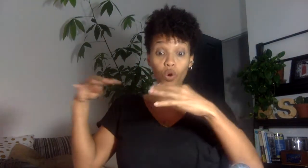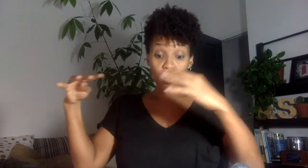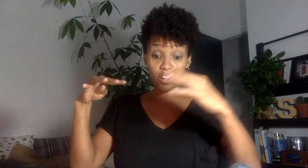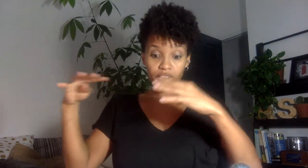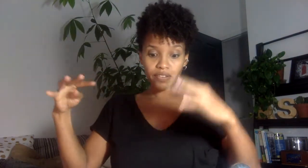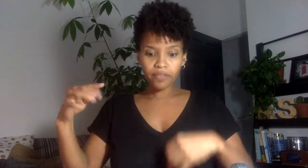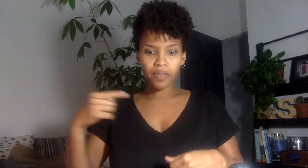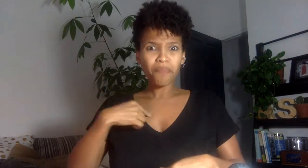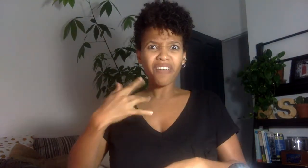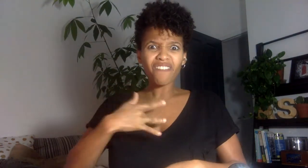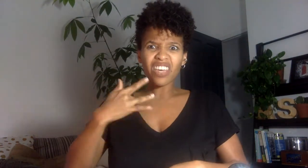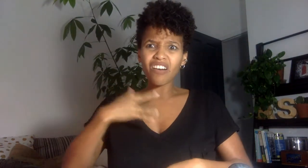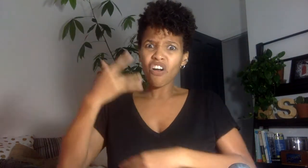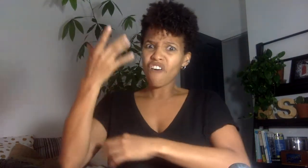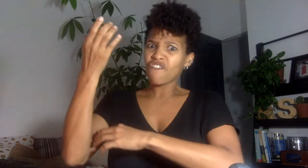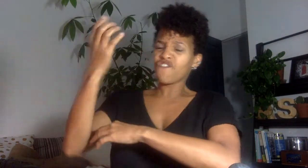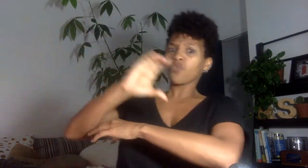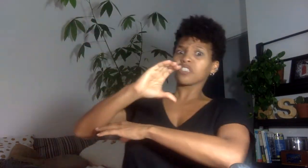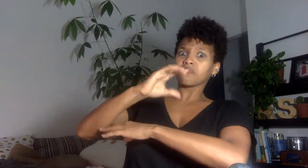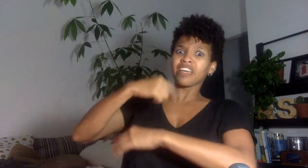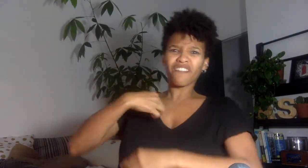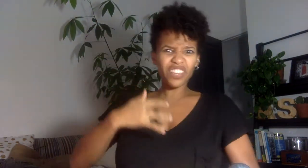war. Force me,